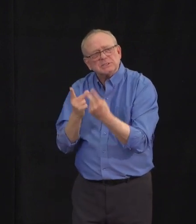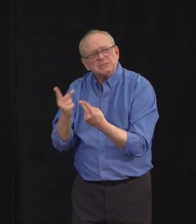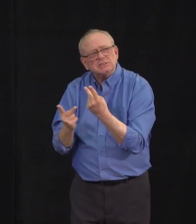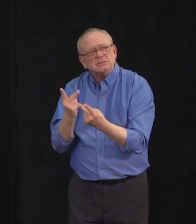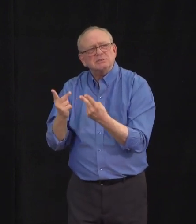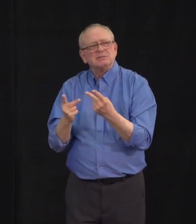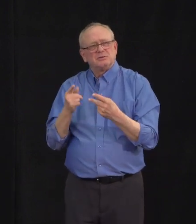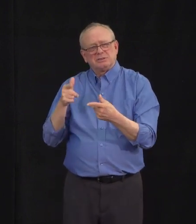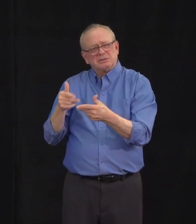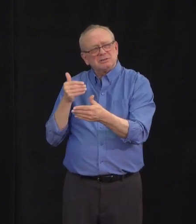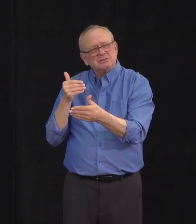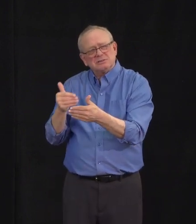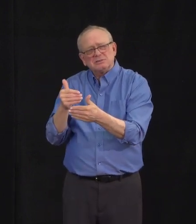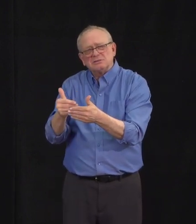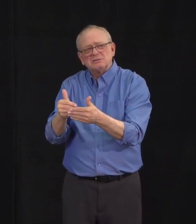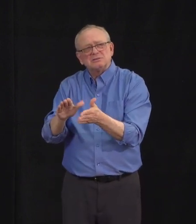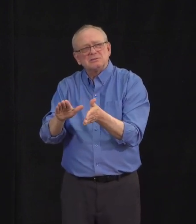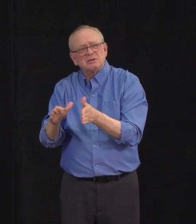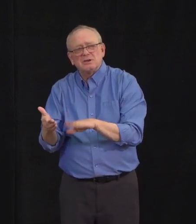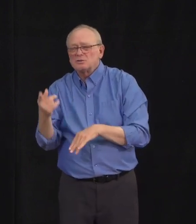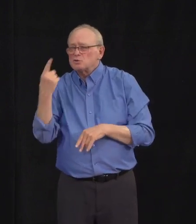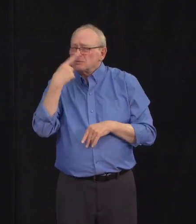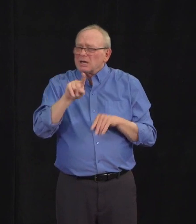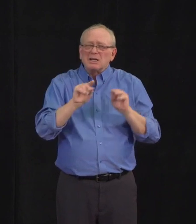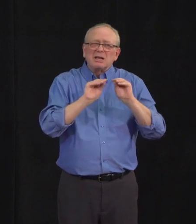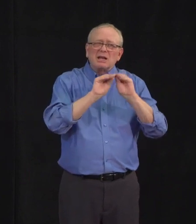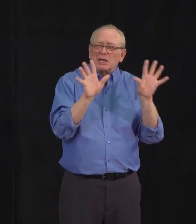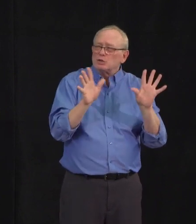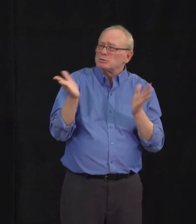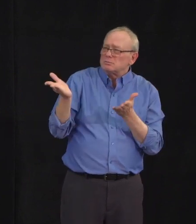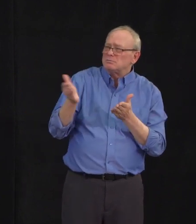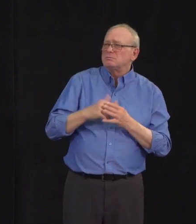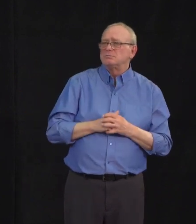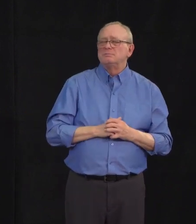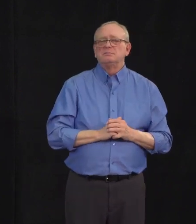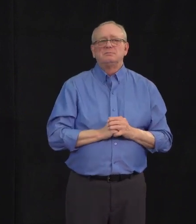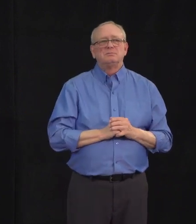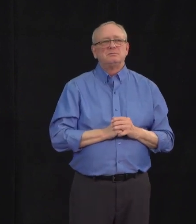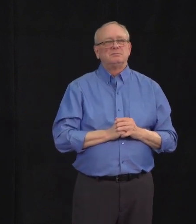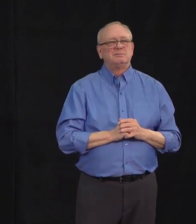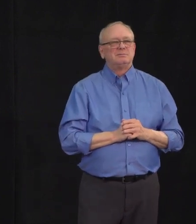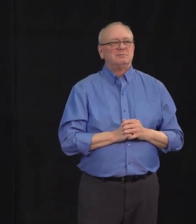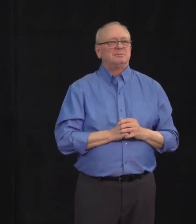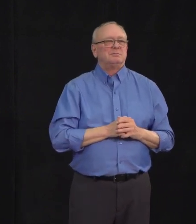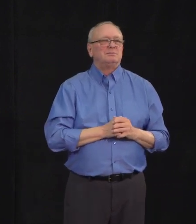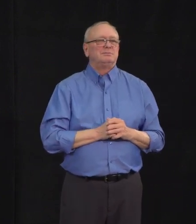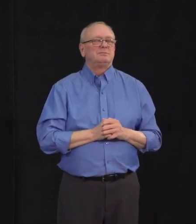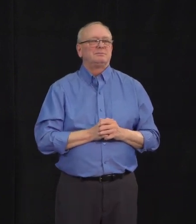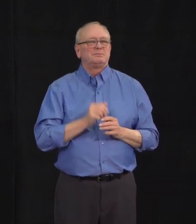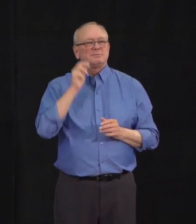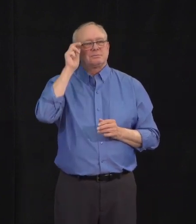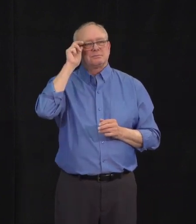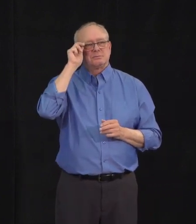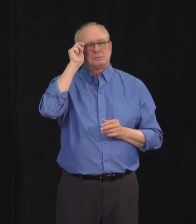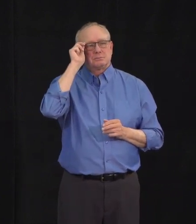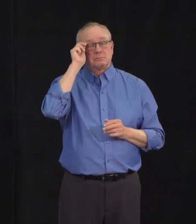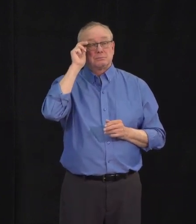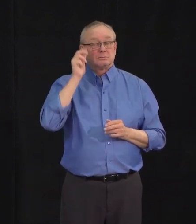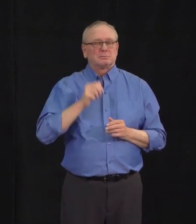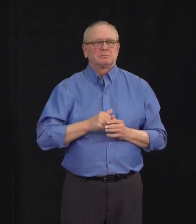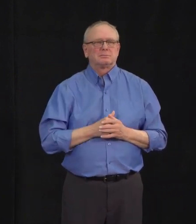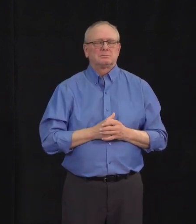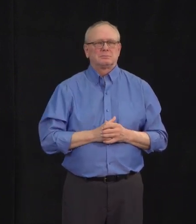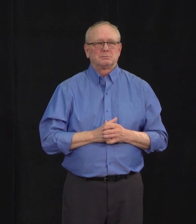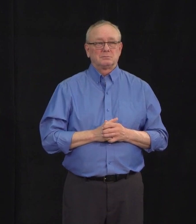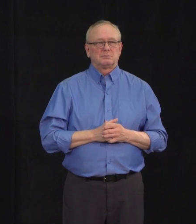bit of clarification on that. Sure. So I have heard, and again, I mentioned the Office of the